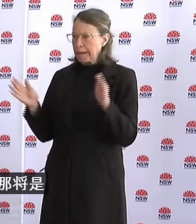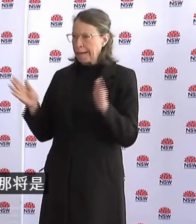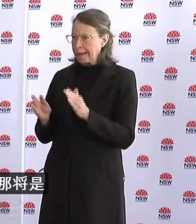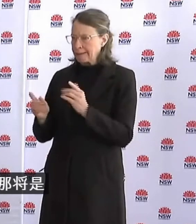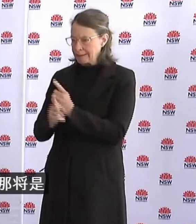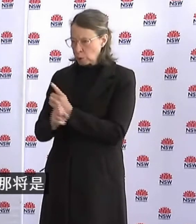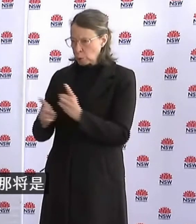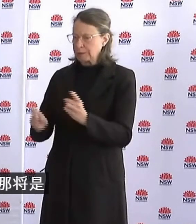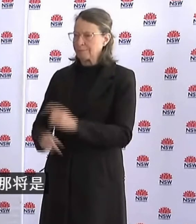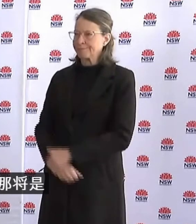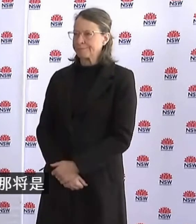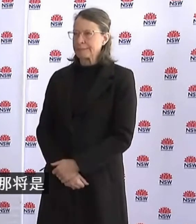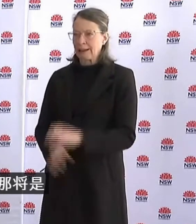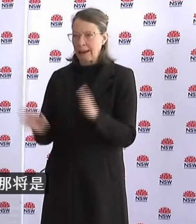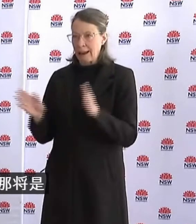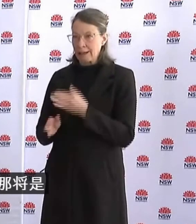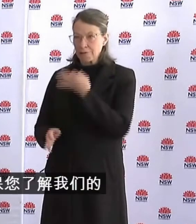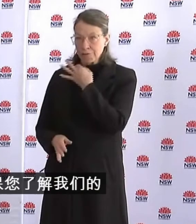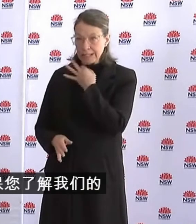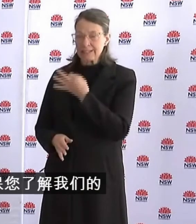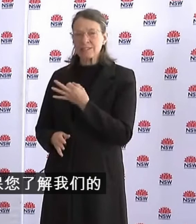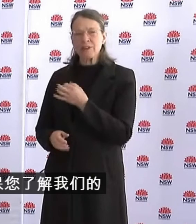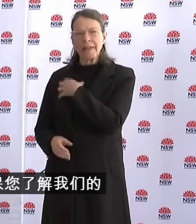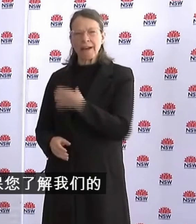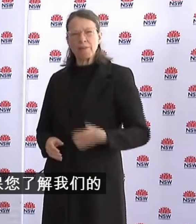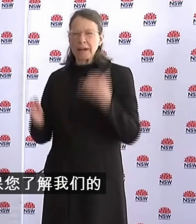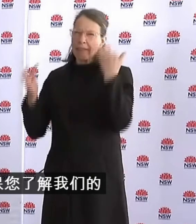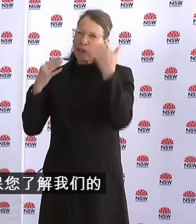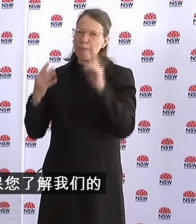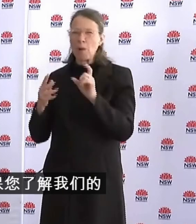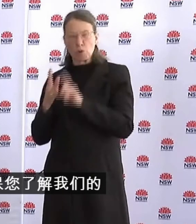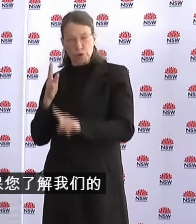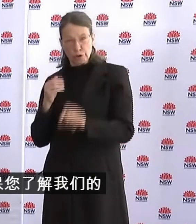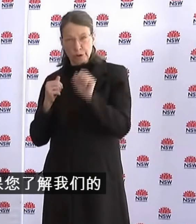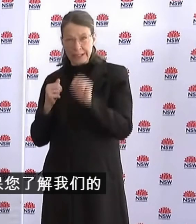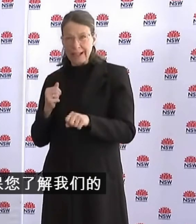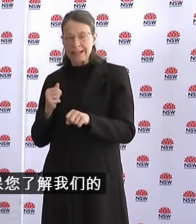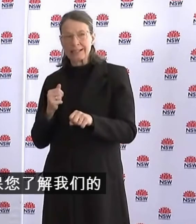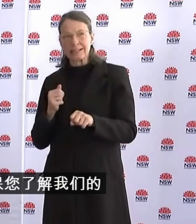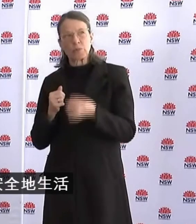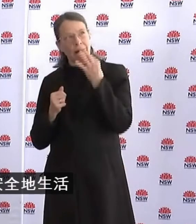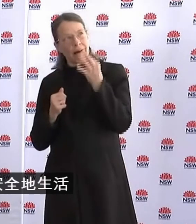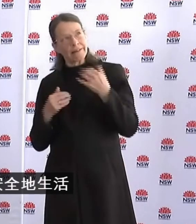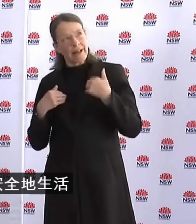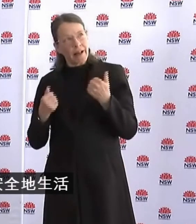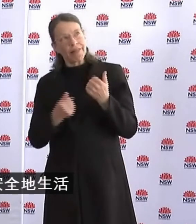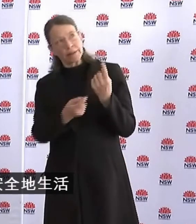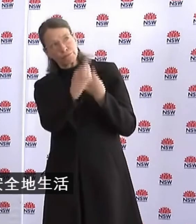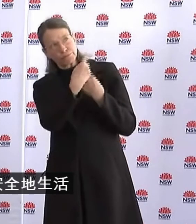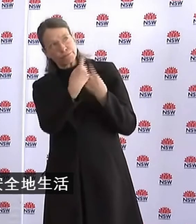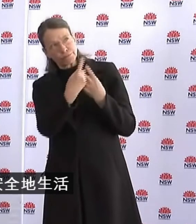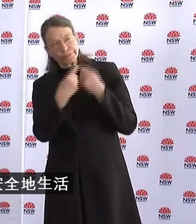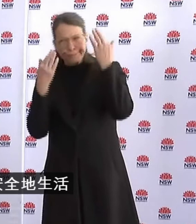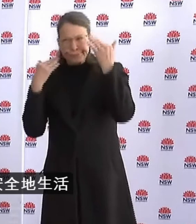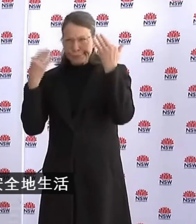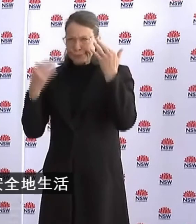moment, and please know that that will be based on the best health advice, and we'll make sure that, you know, our aim as a government is to keep